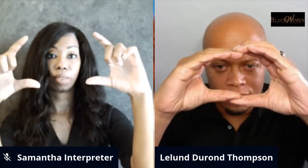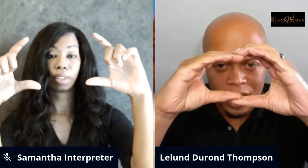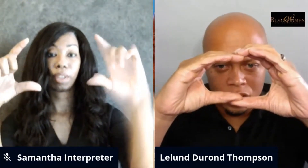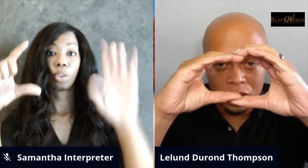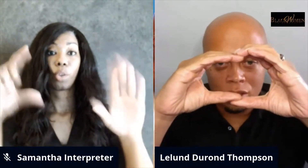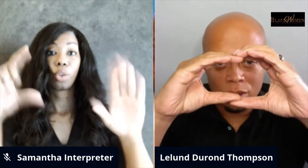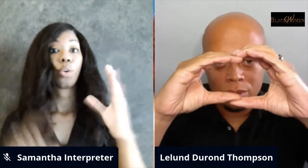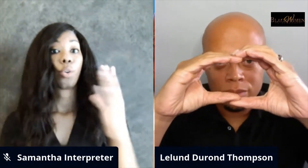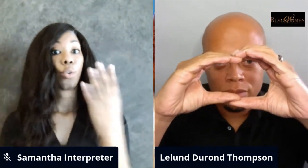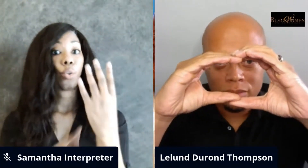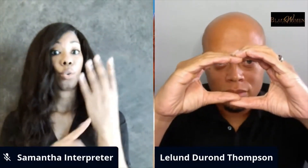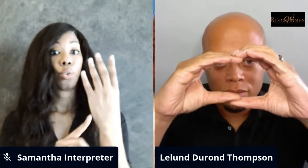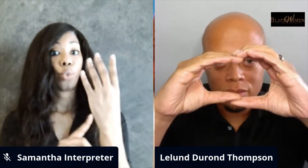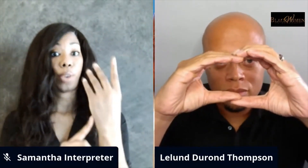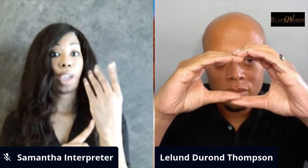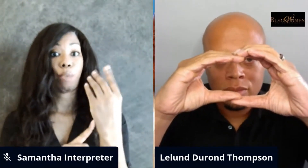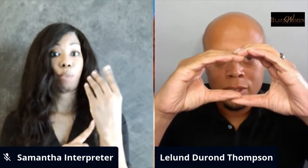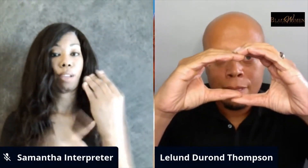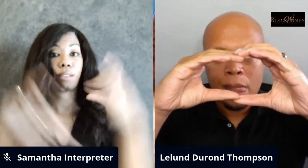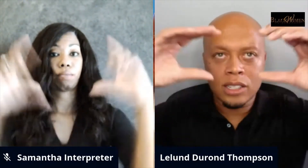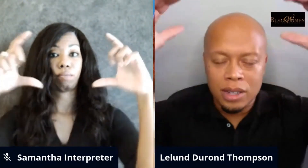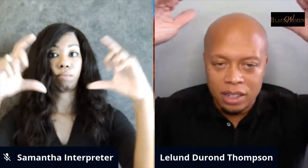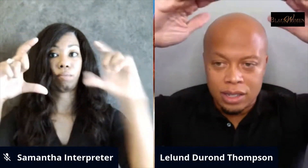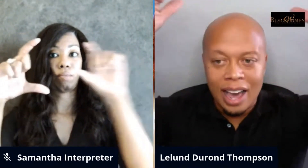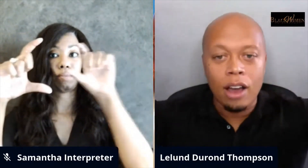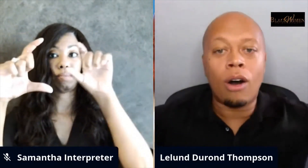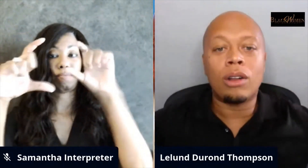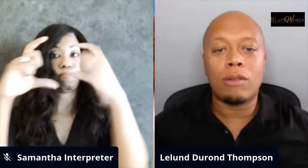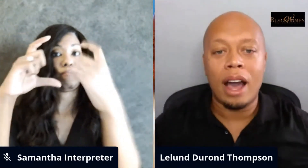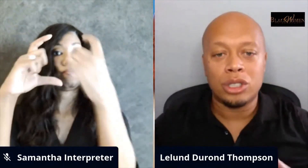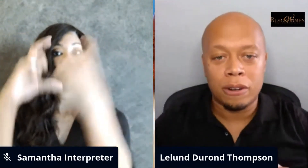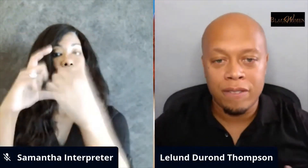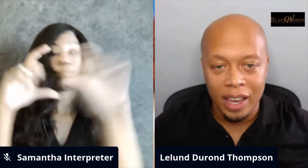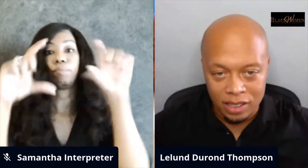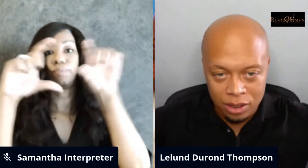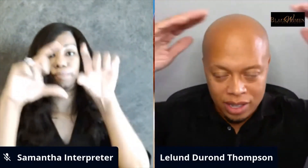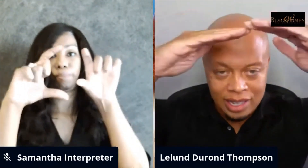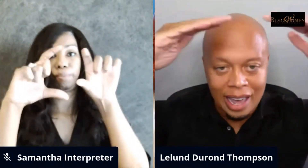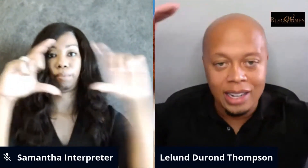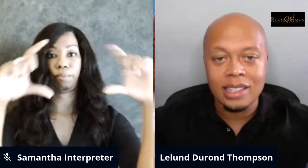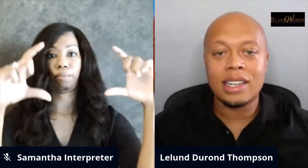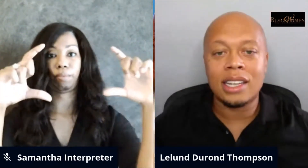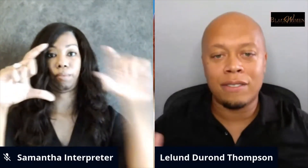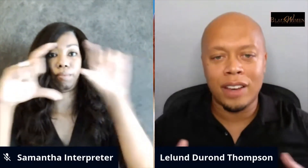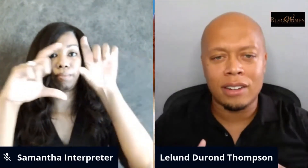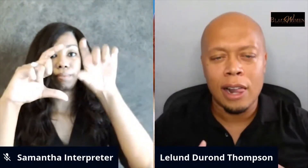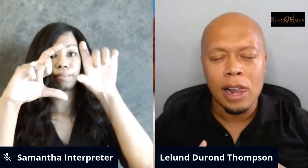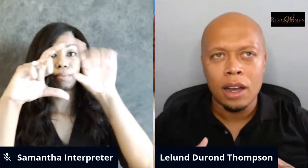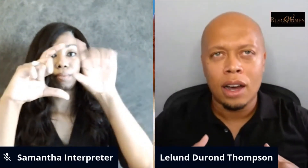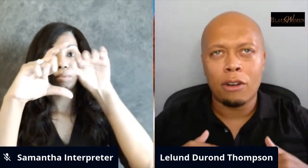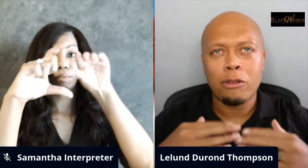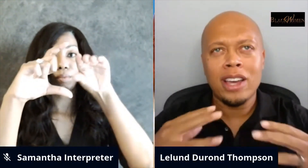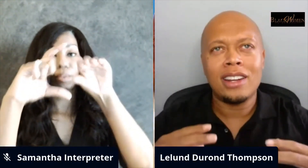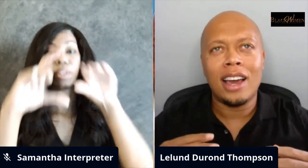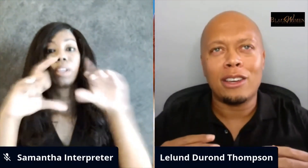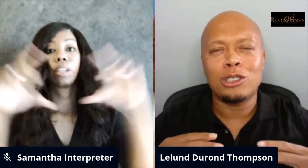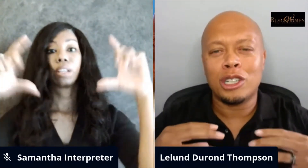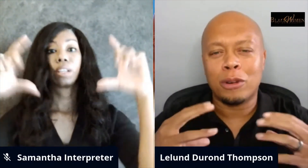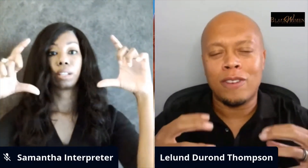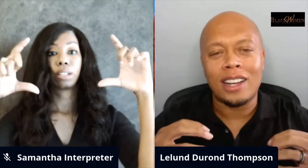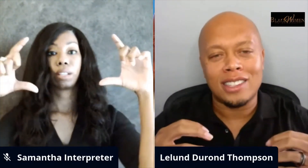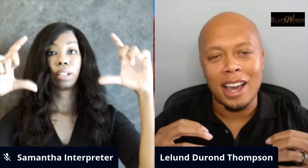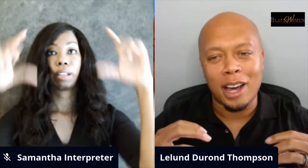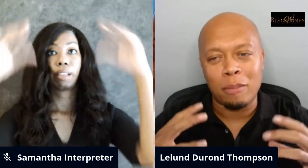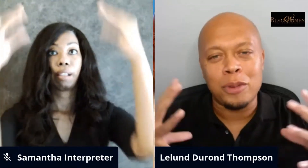center of that circle so that there's a light all around your face so that the light is even. A ring light